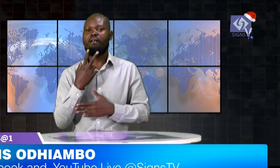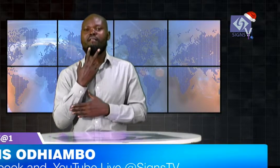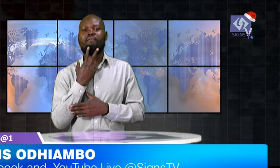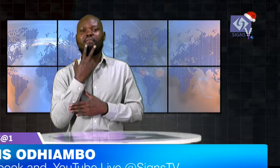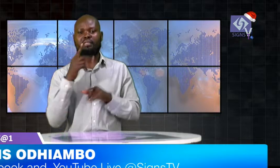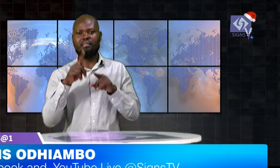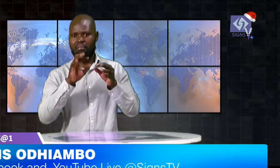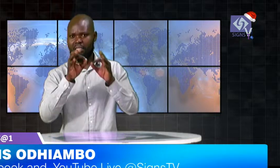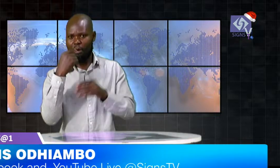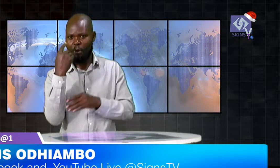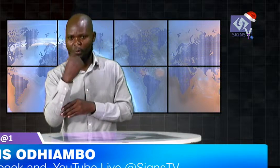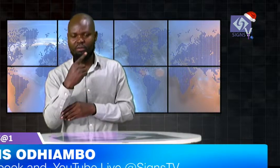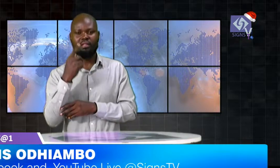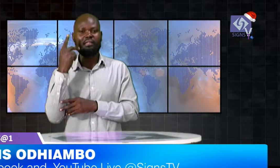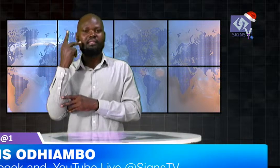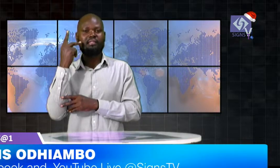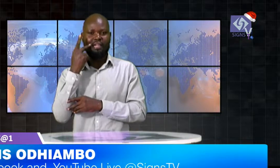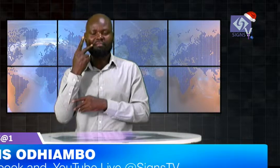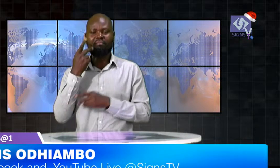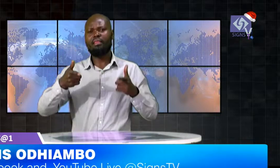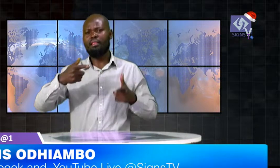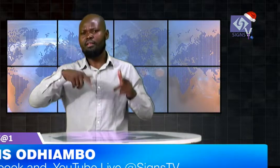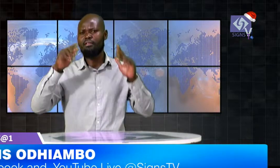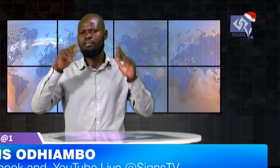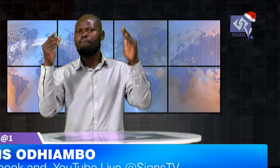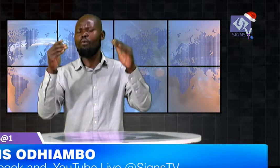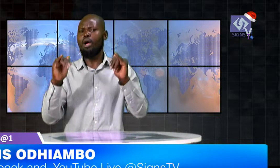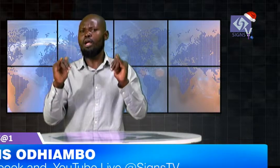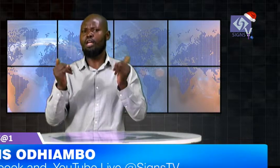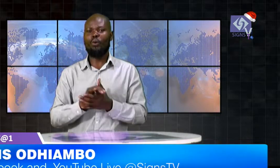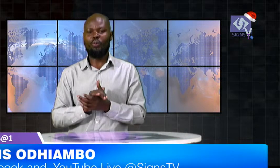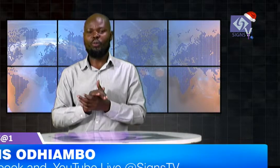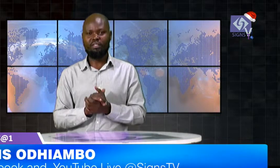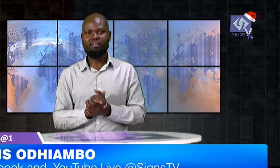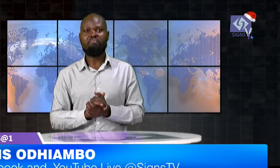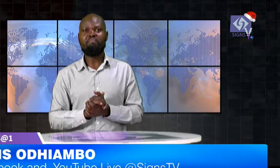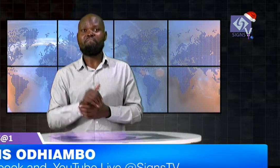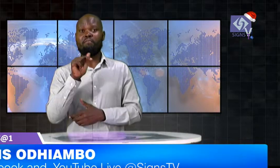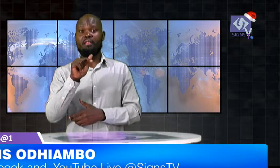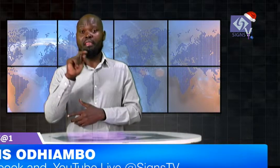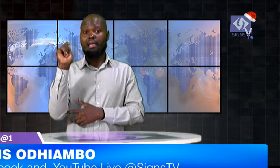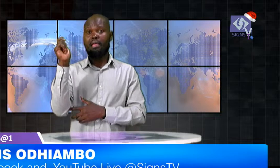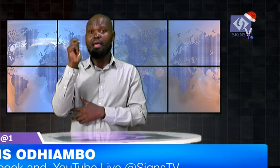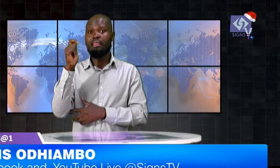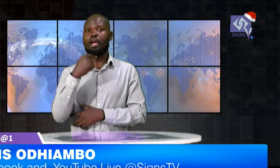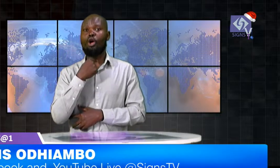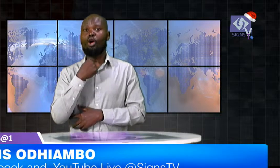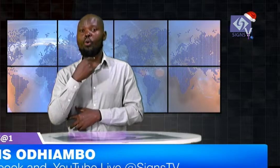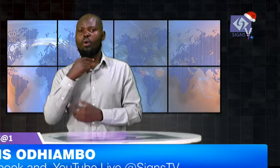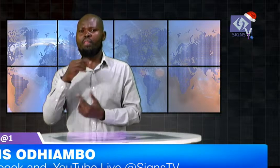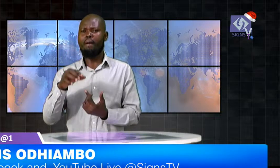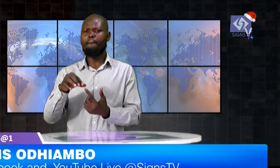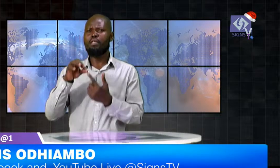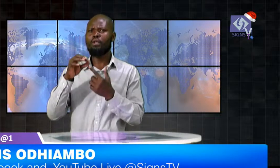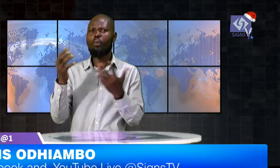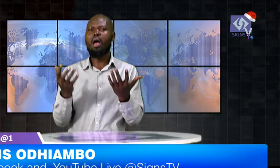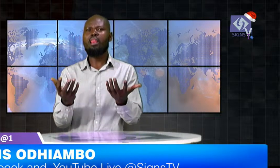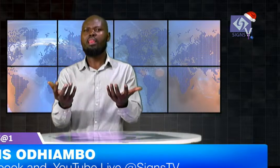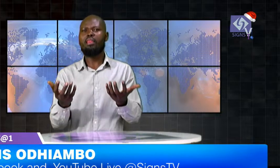Year 2024. I am your host, ELVIS ODHIAMBO, and my sign language interpreter voicing as Takindi. Let's focus on the news